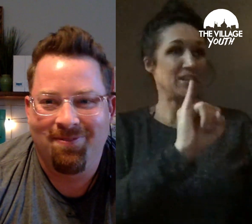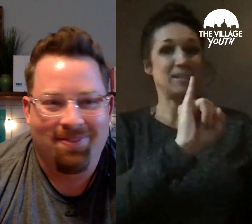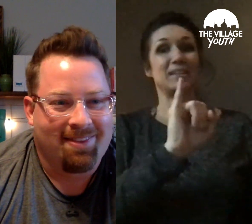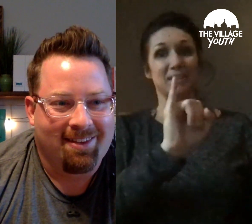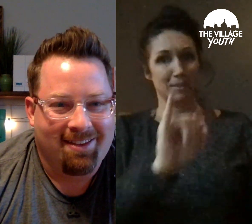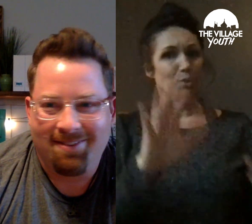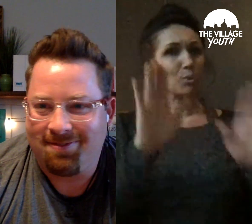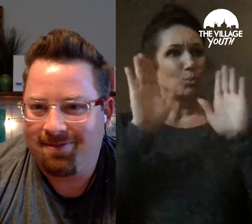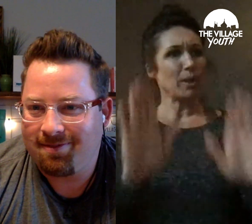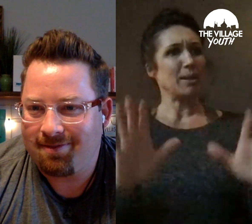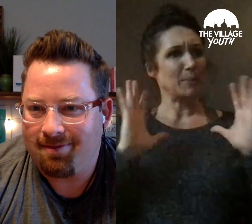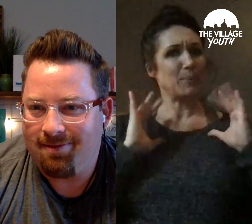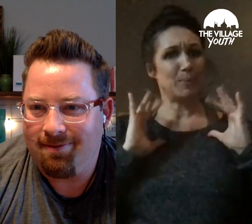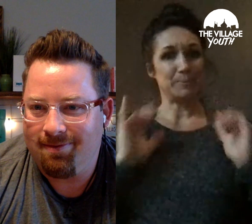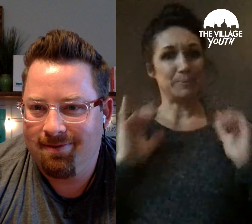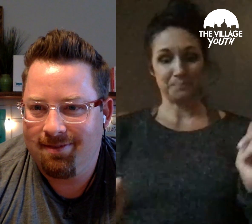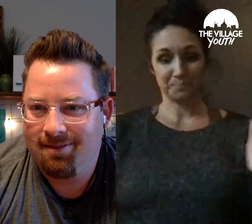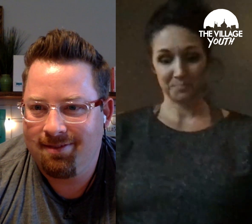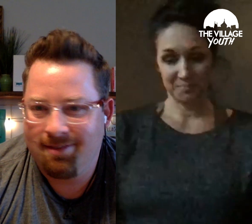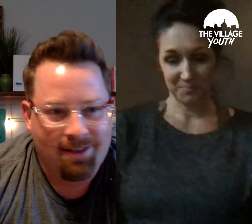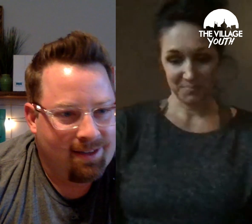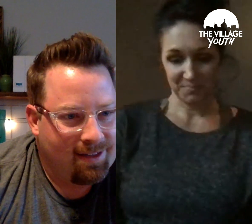great.